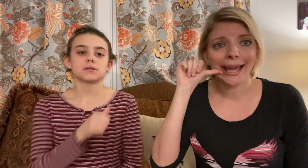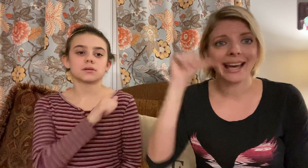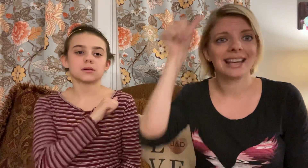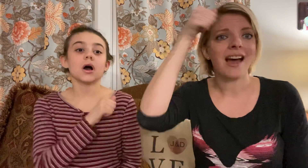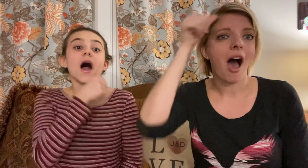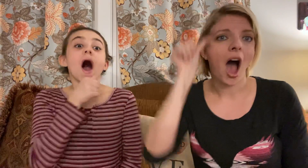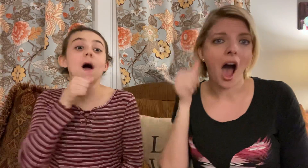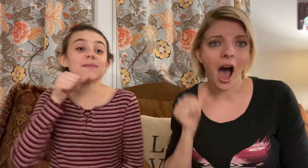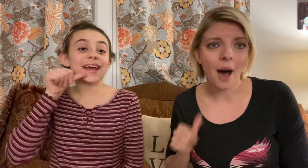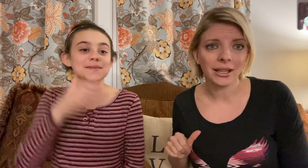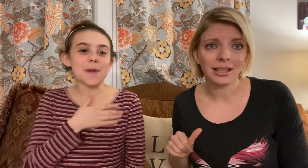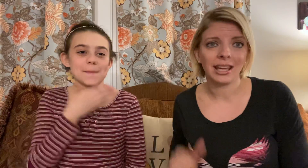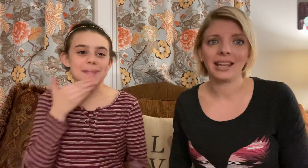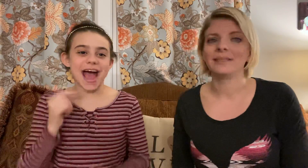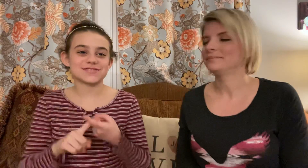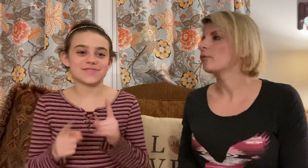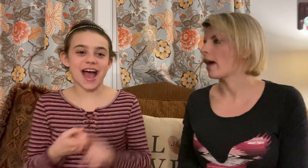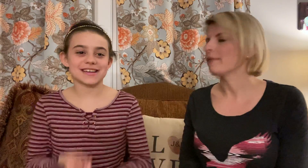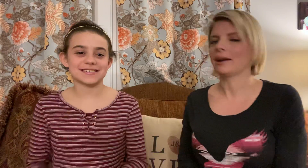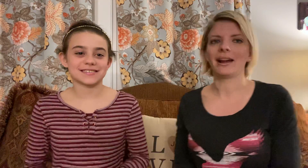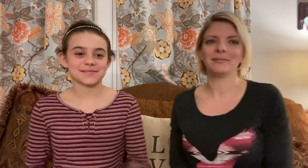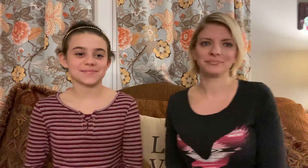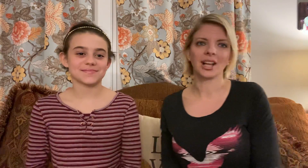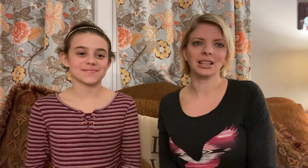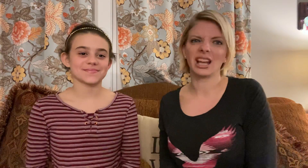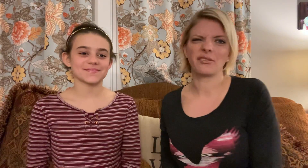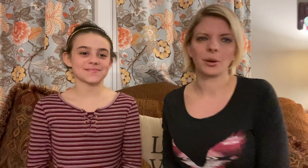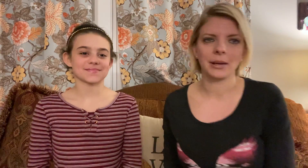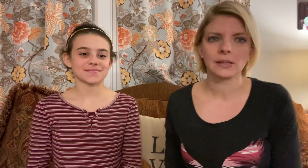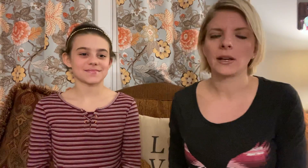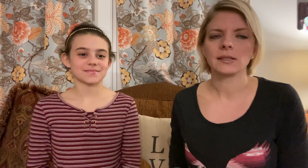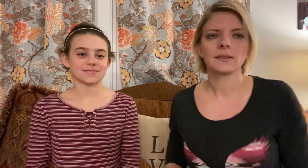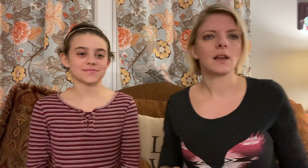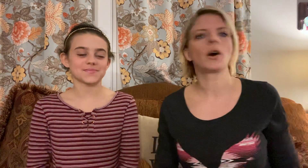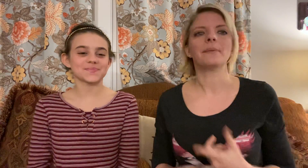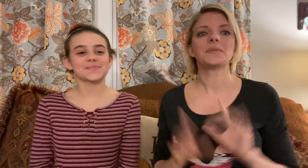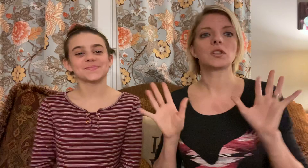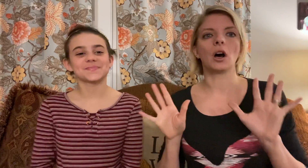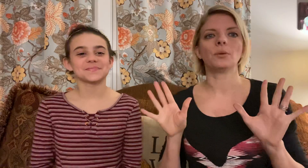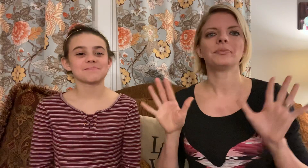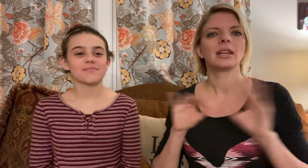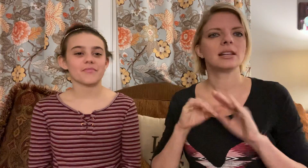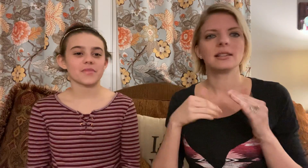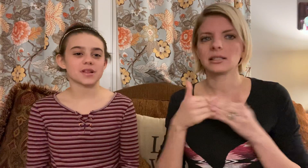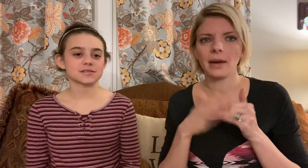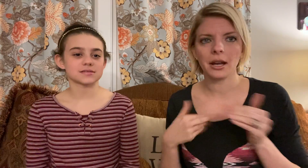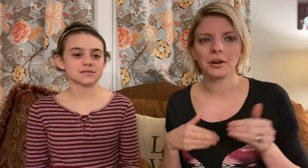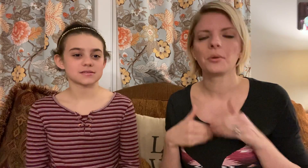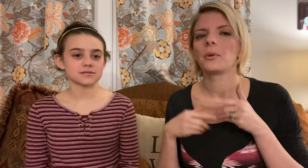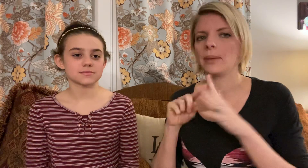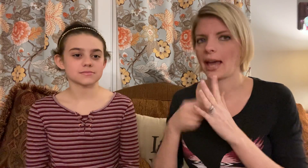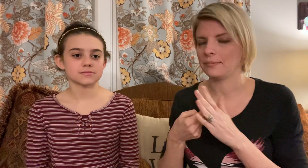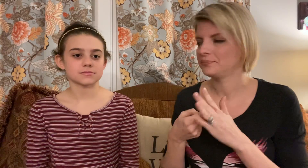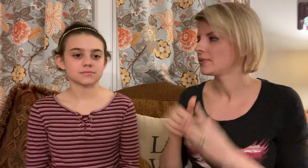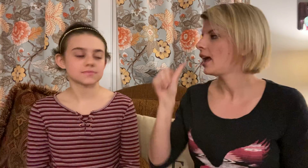Anne, Amelie. Right. A lot of your best friends. Okay, so doesn't matter. We begin.